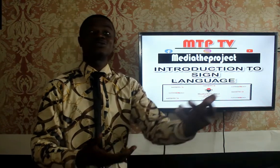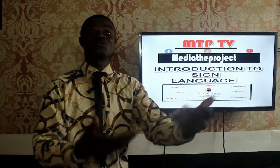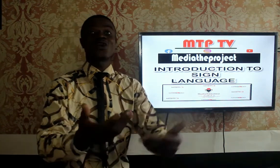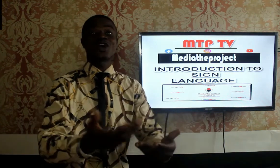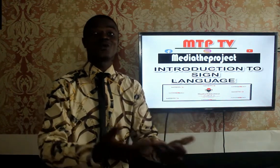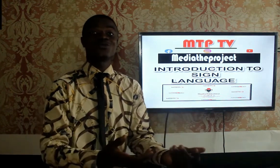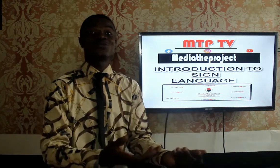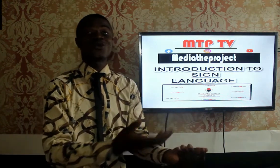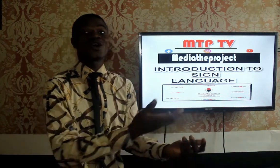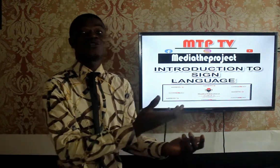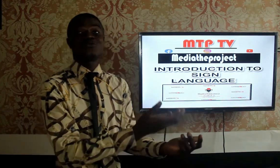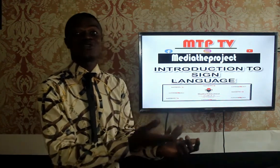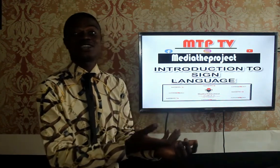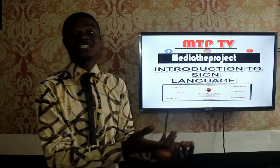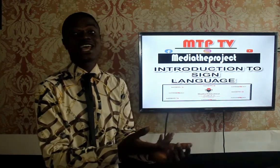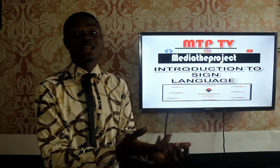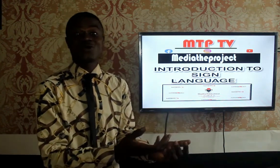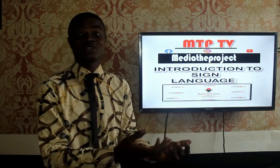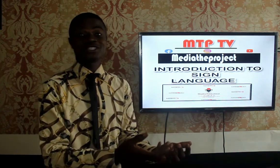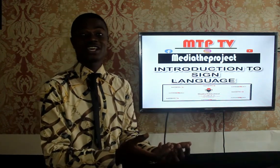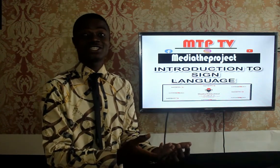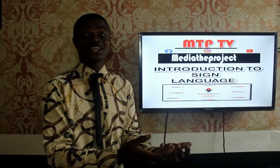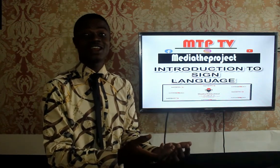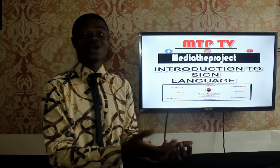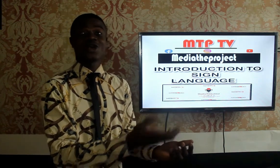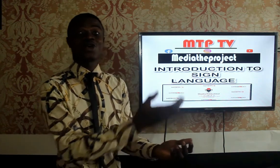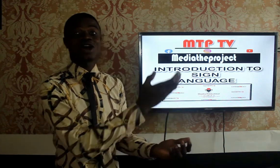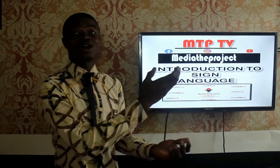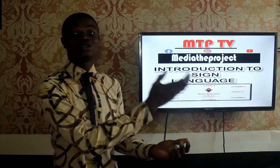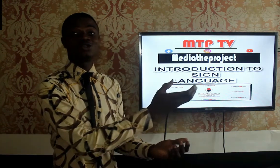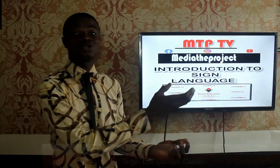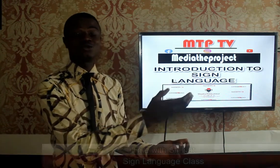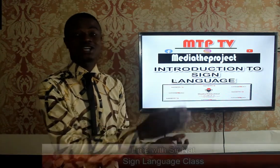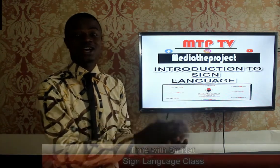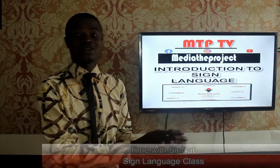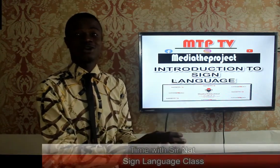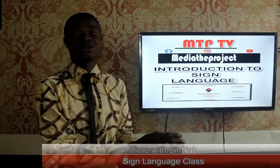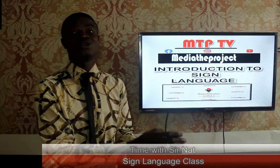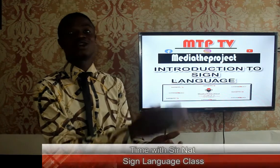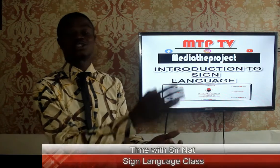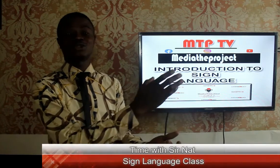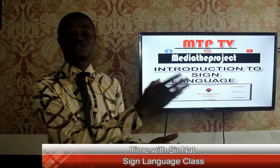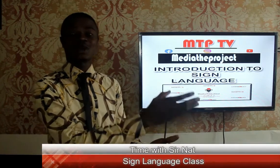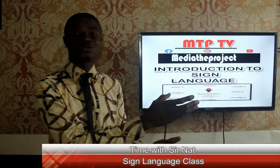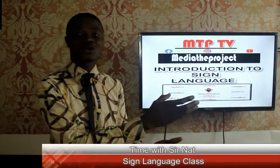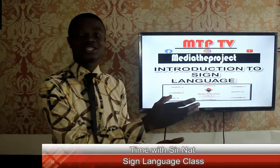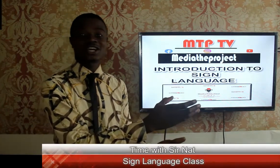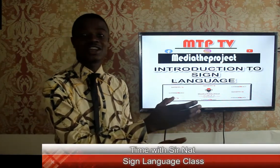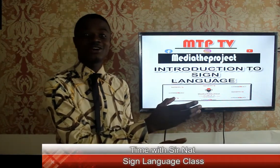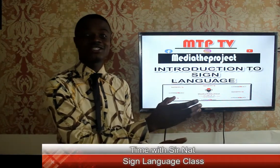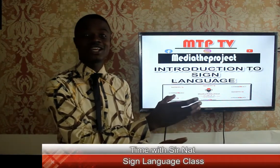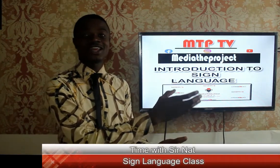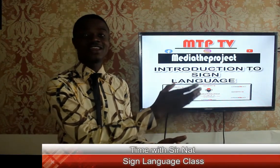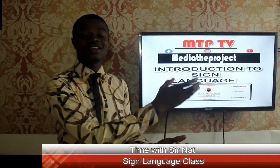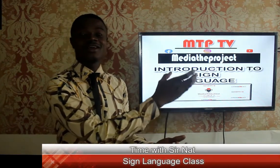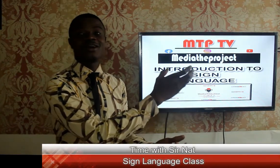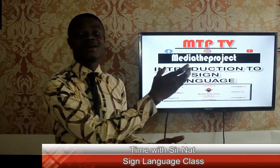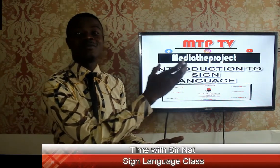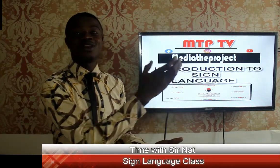to welcome you for our free sign language session on our YouTube channel. You can subscribe to our channels and then leave